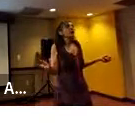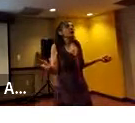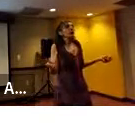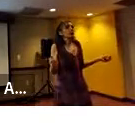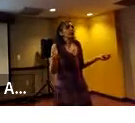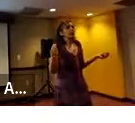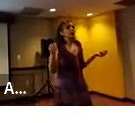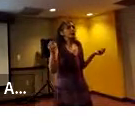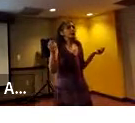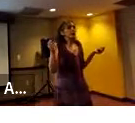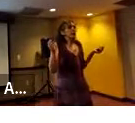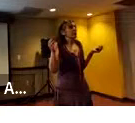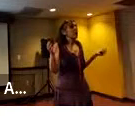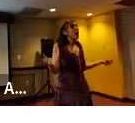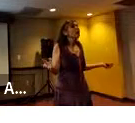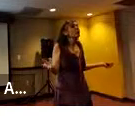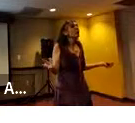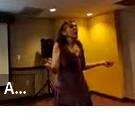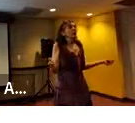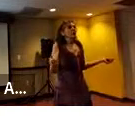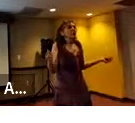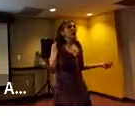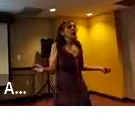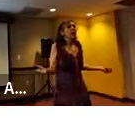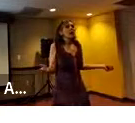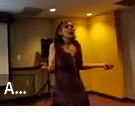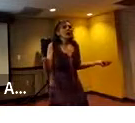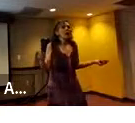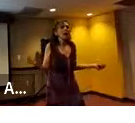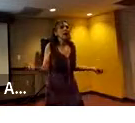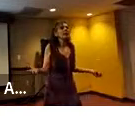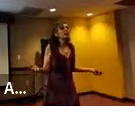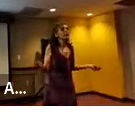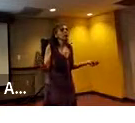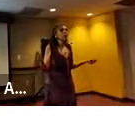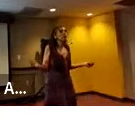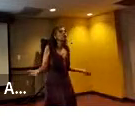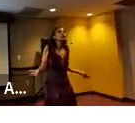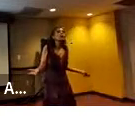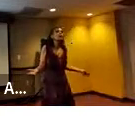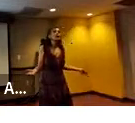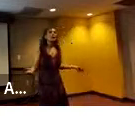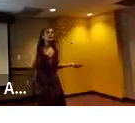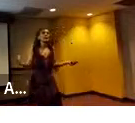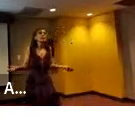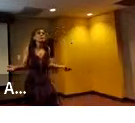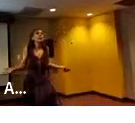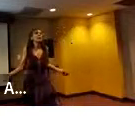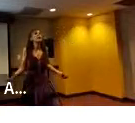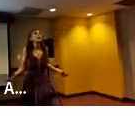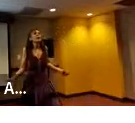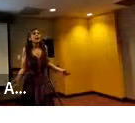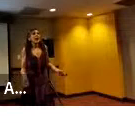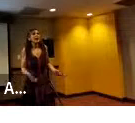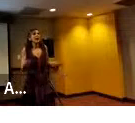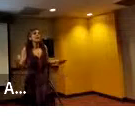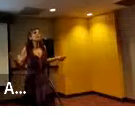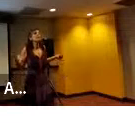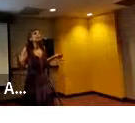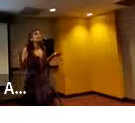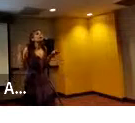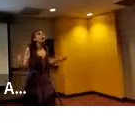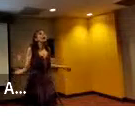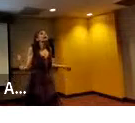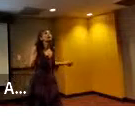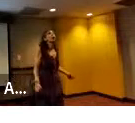GoFundMe. It was the love, the care, the kindness of our community that saved my life and